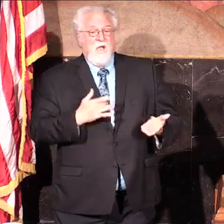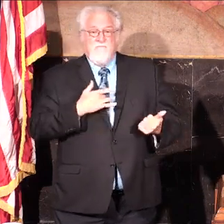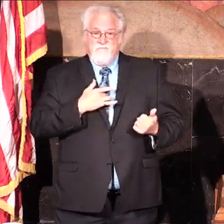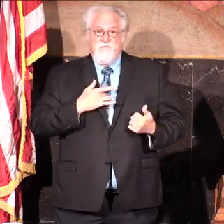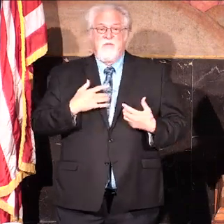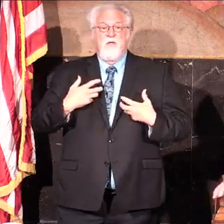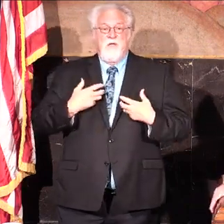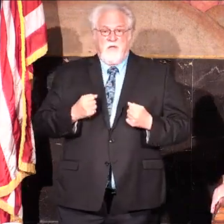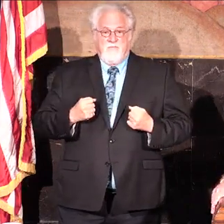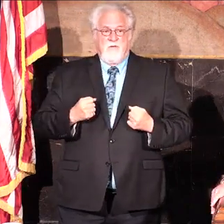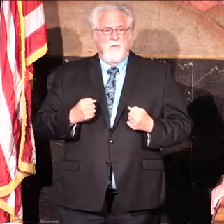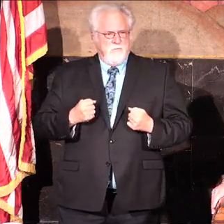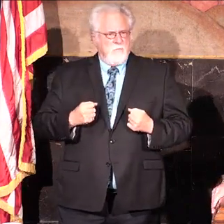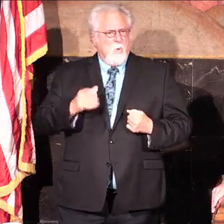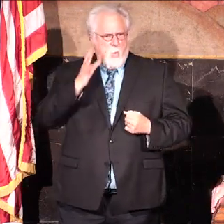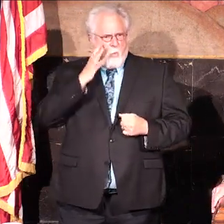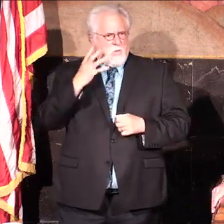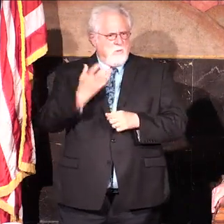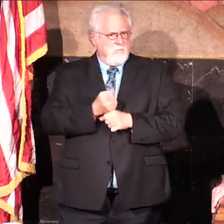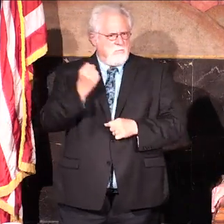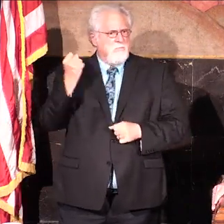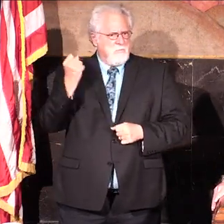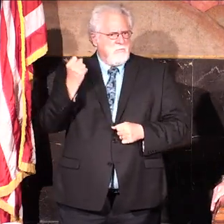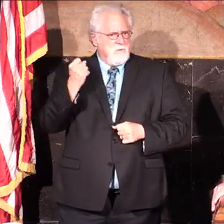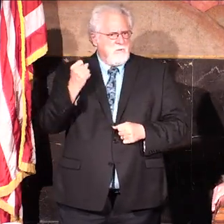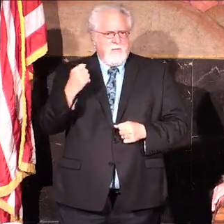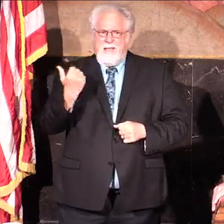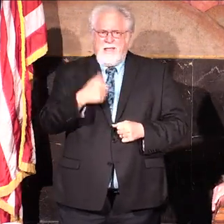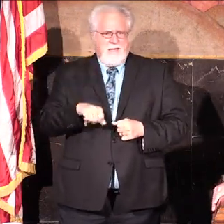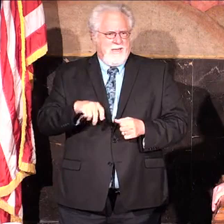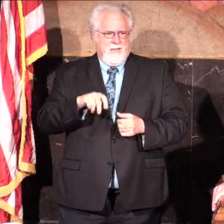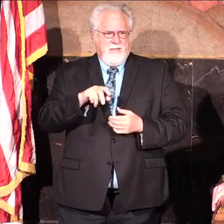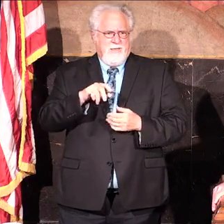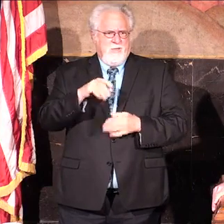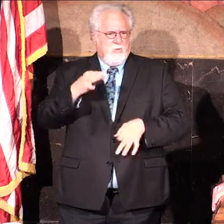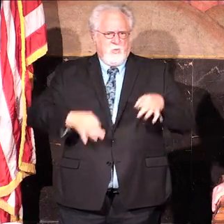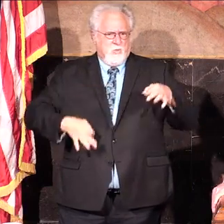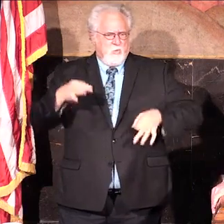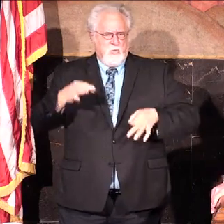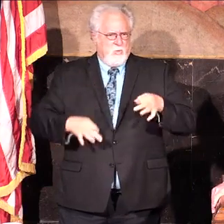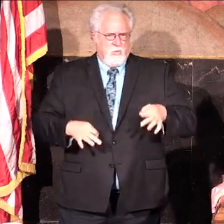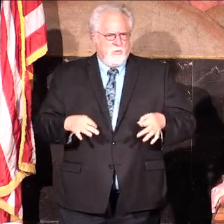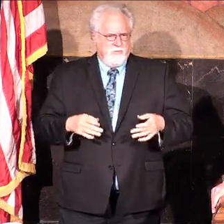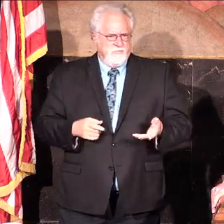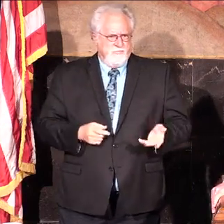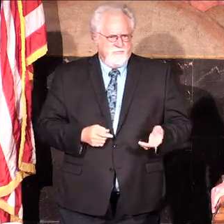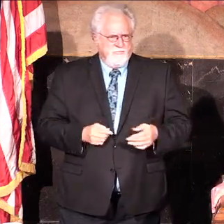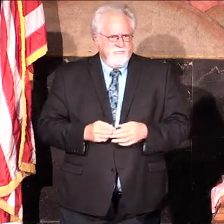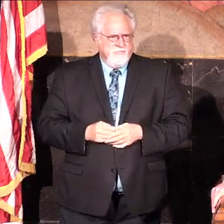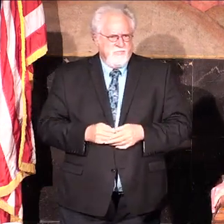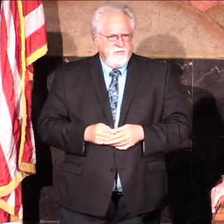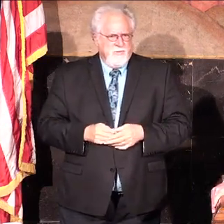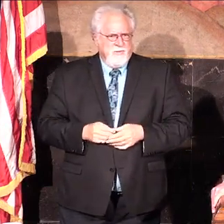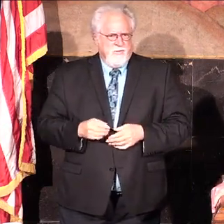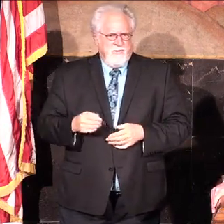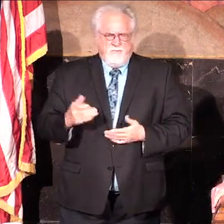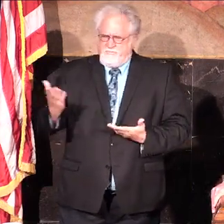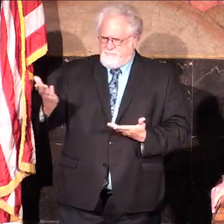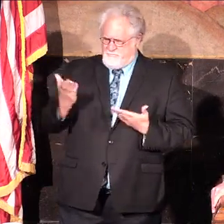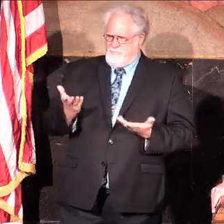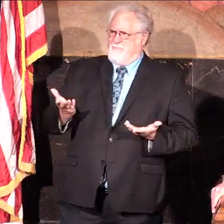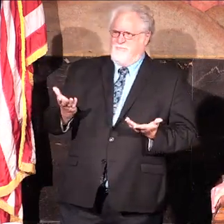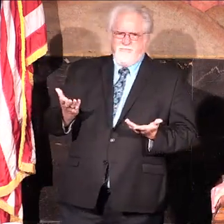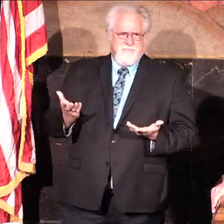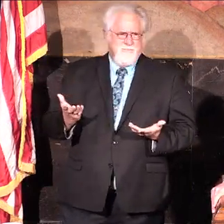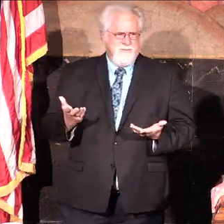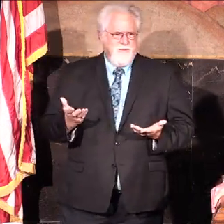confident that we will prevail in litigation that would have the effect